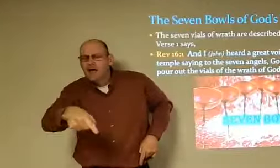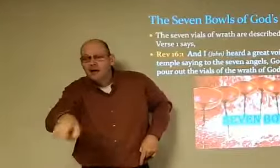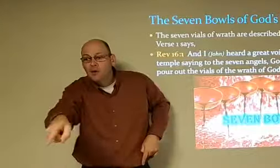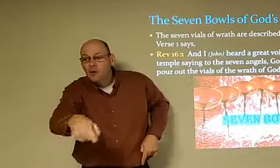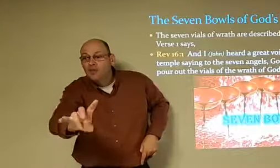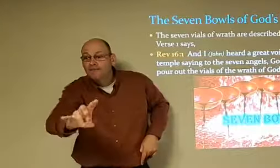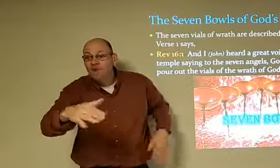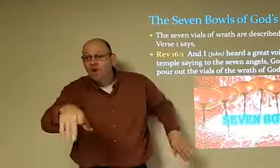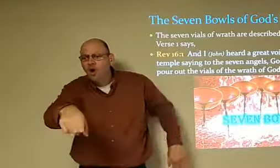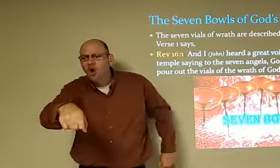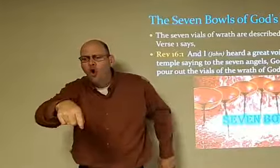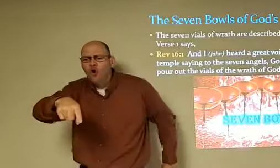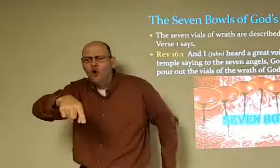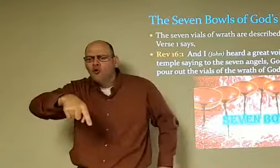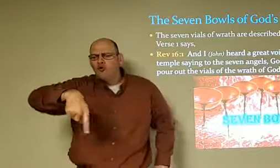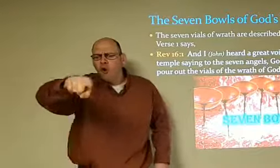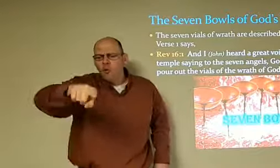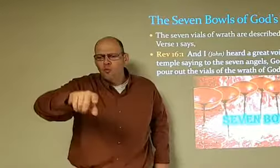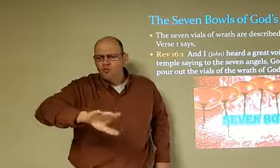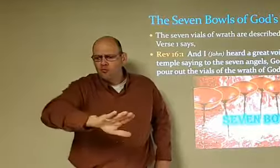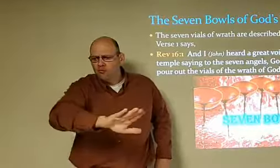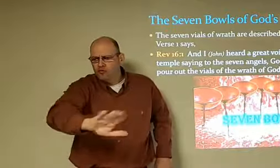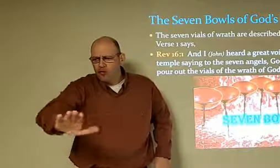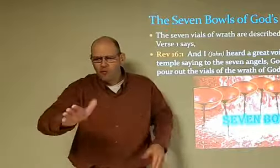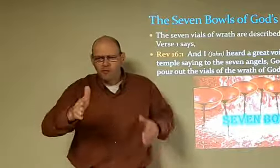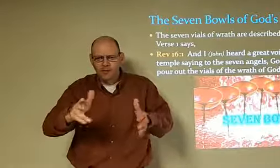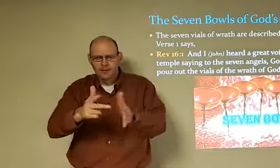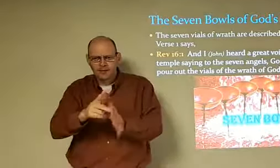Saying, go your ways.